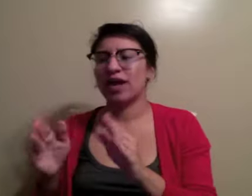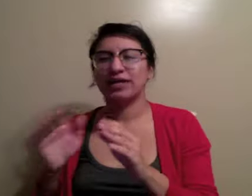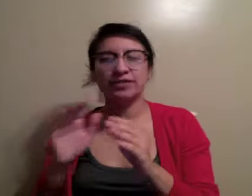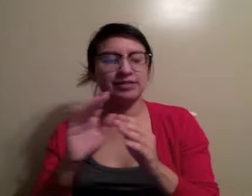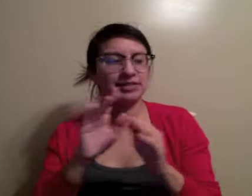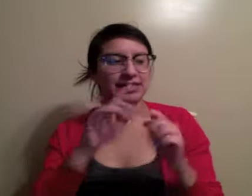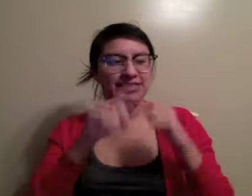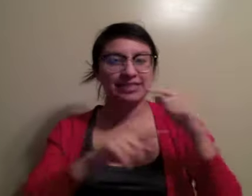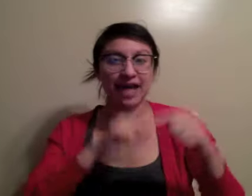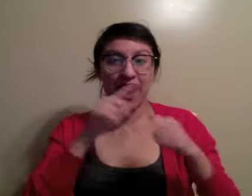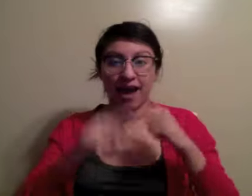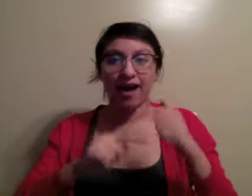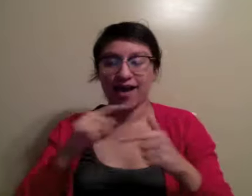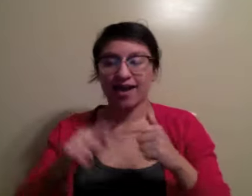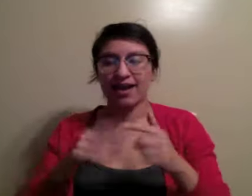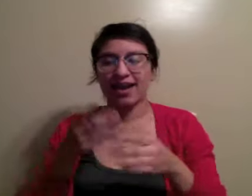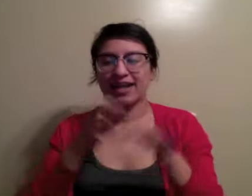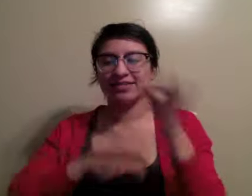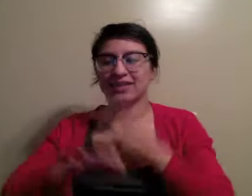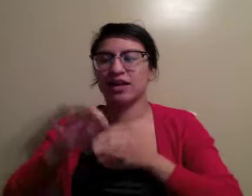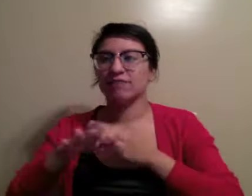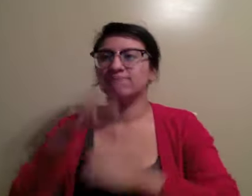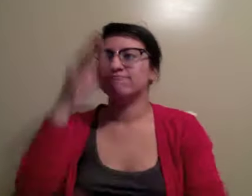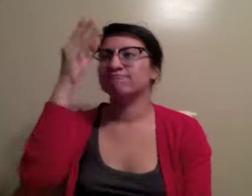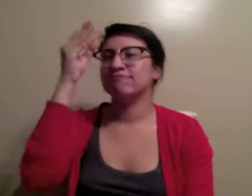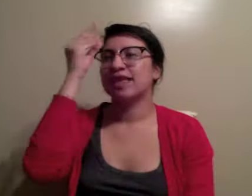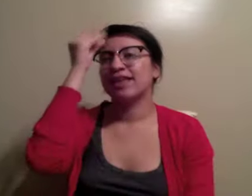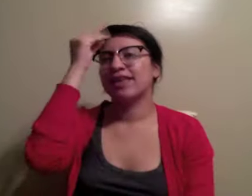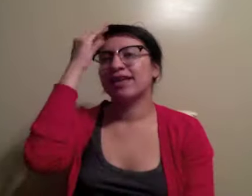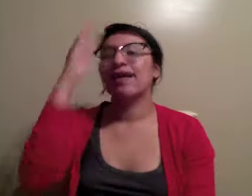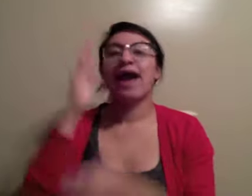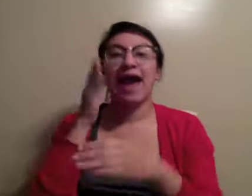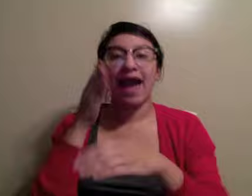exposing our hypocrisy, you're making us look like hypocrites. That's exactly right.